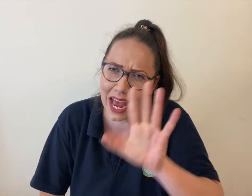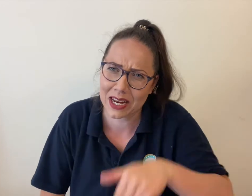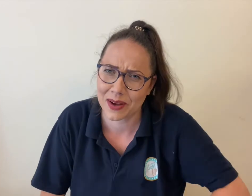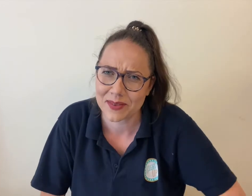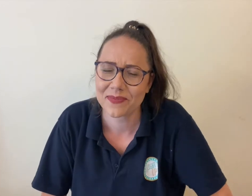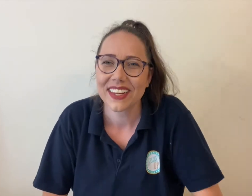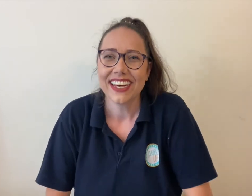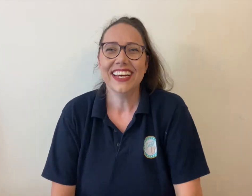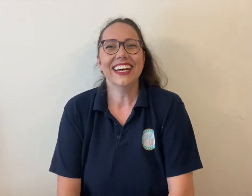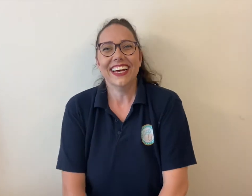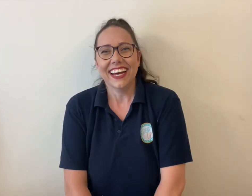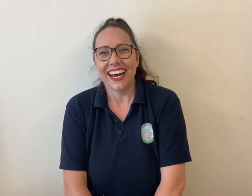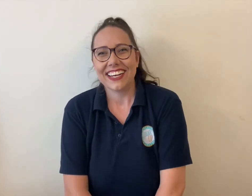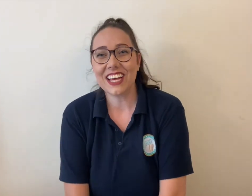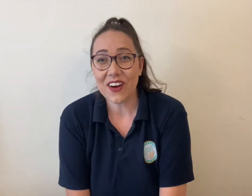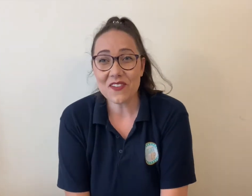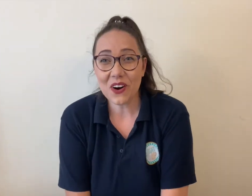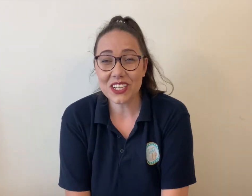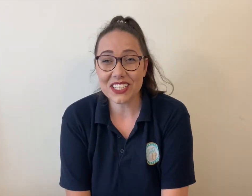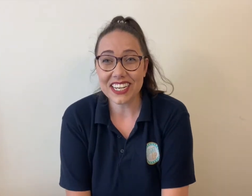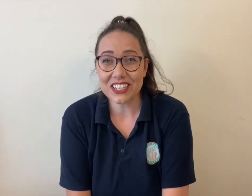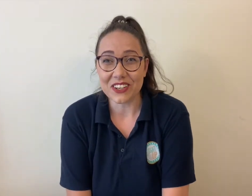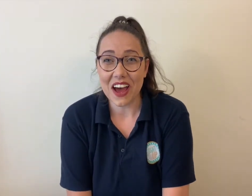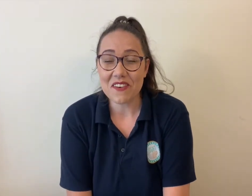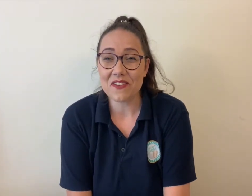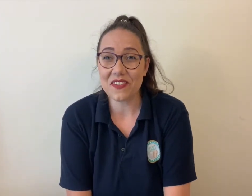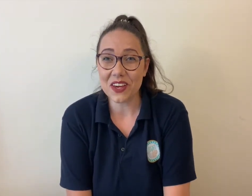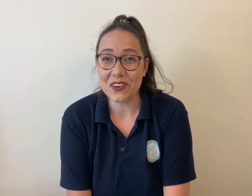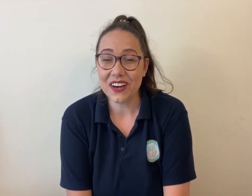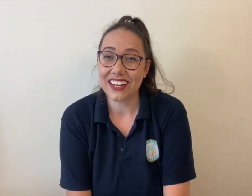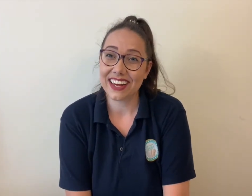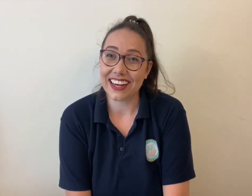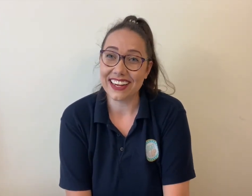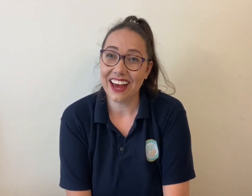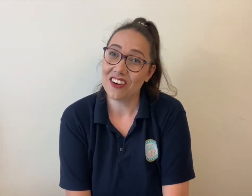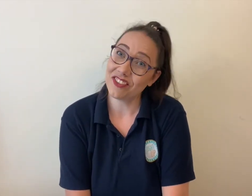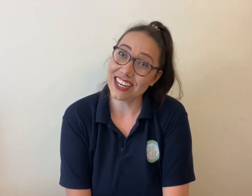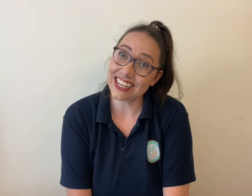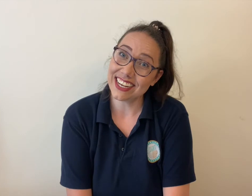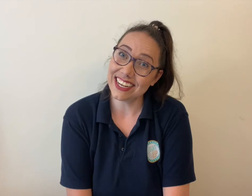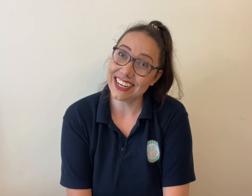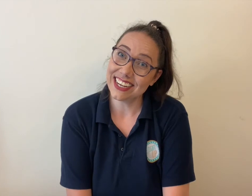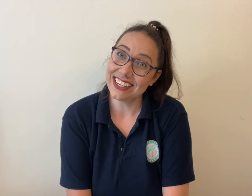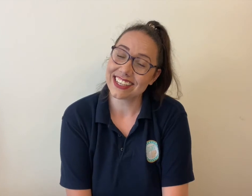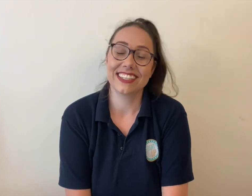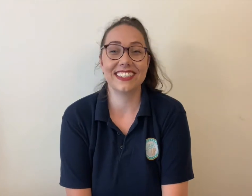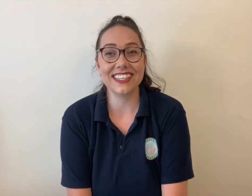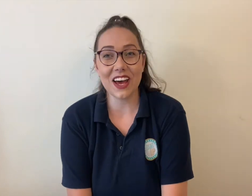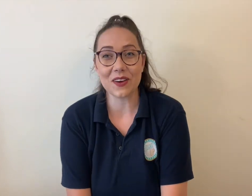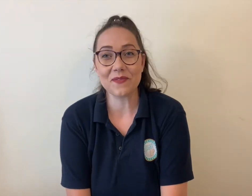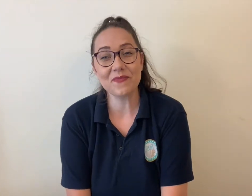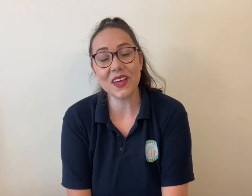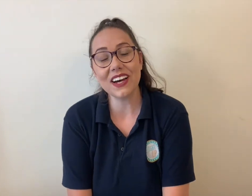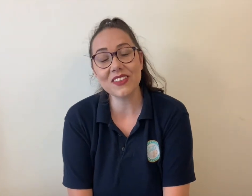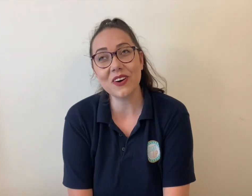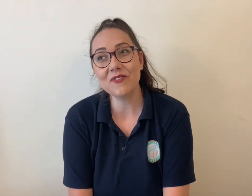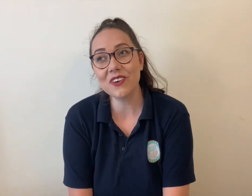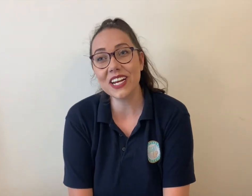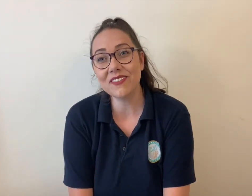Anyway, so I thought I'd just teach you a few key phrases. So I thought a really, really